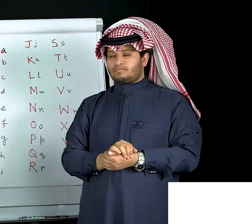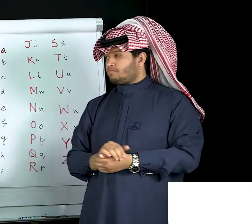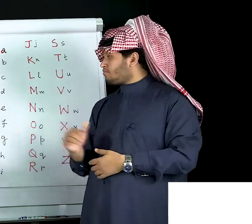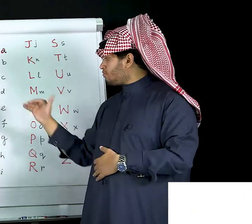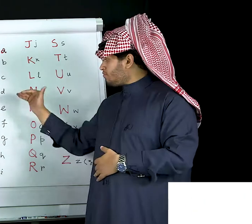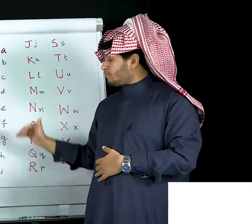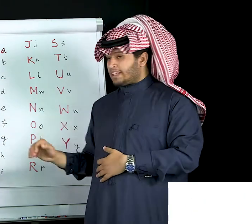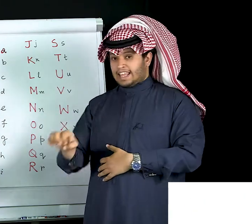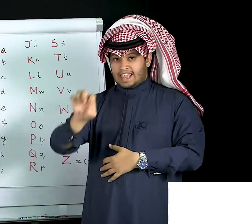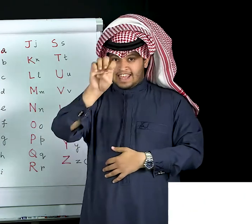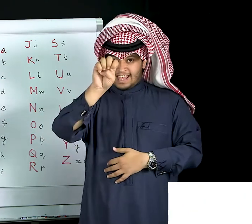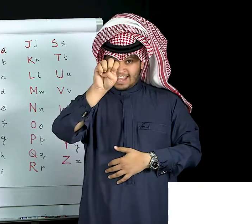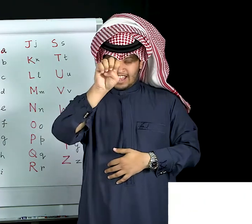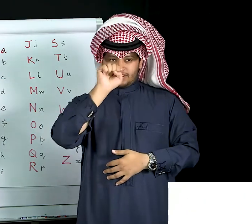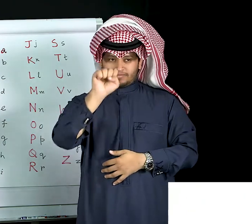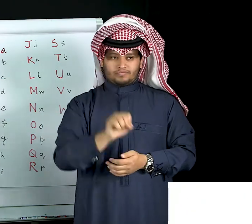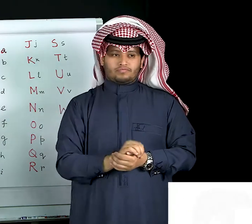E for